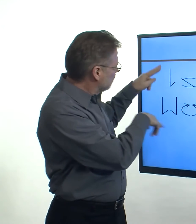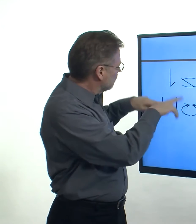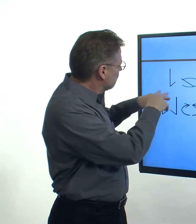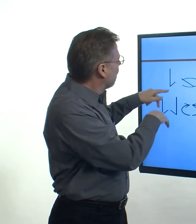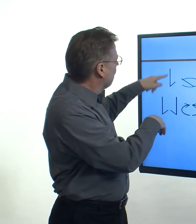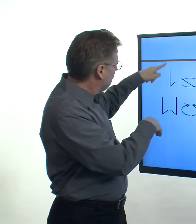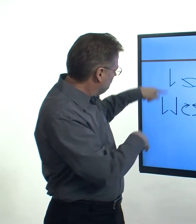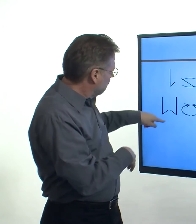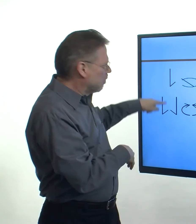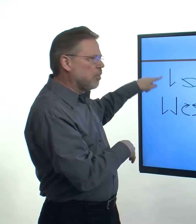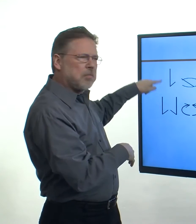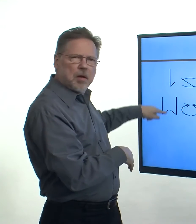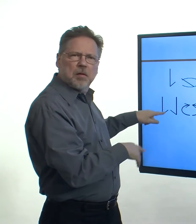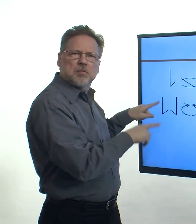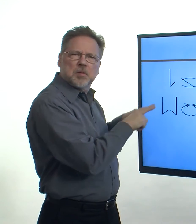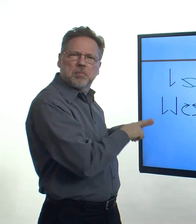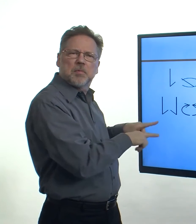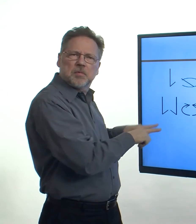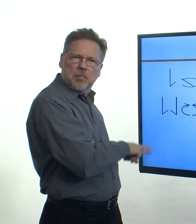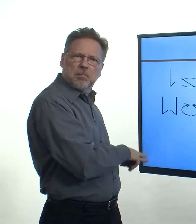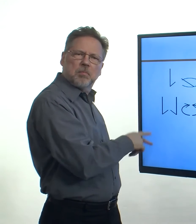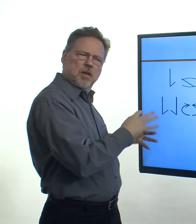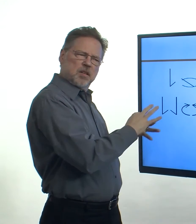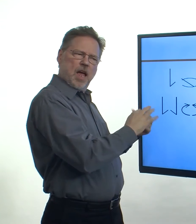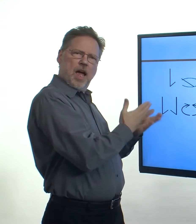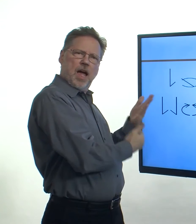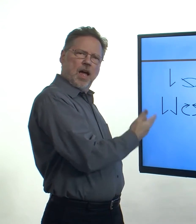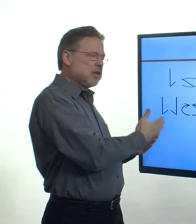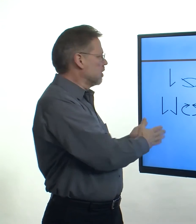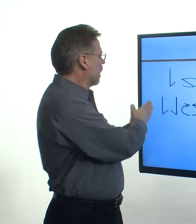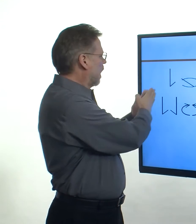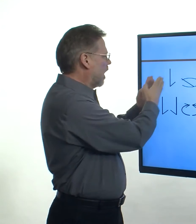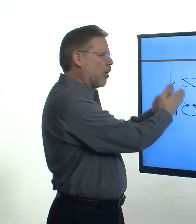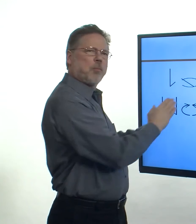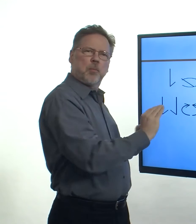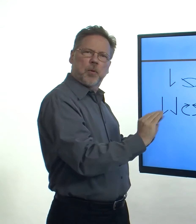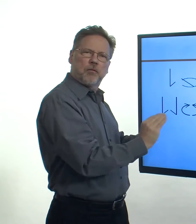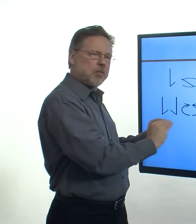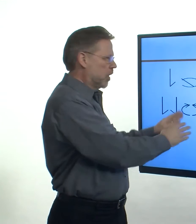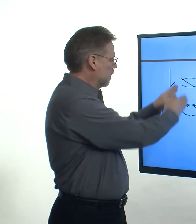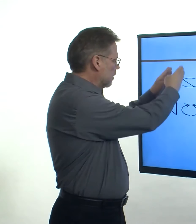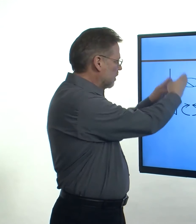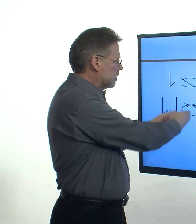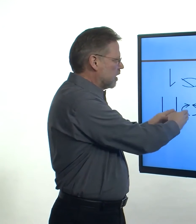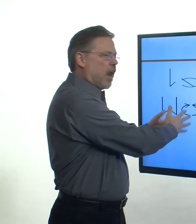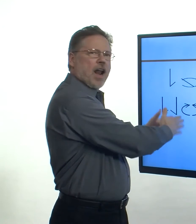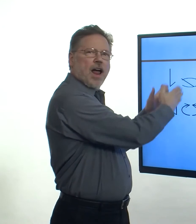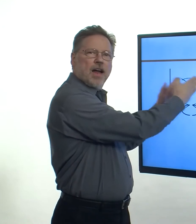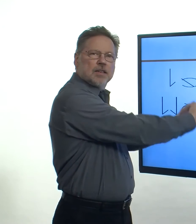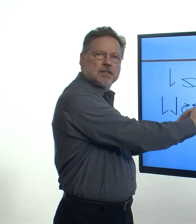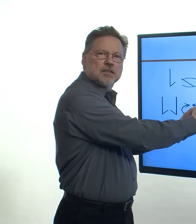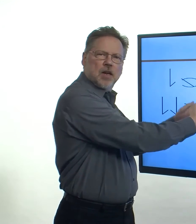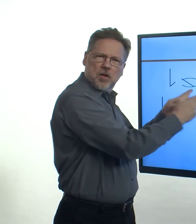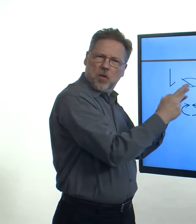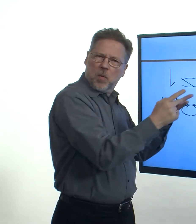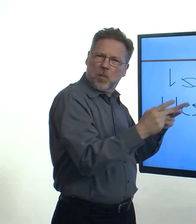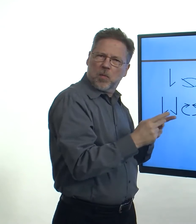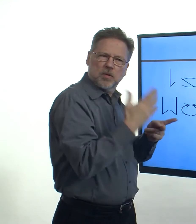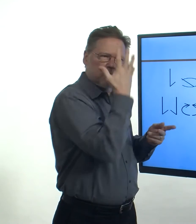In comparing them, consistent patterns emerge. The first slot relates to hand shape, the second to movement, and the next